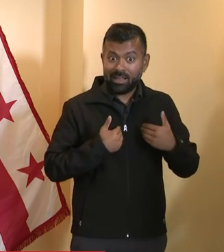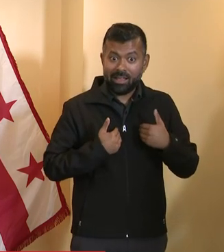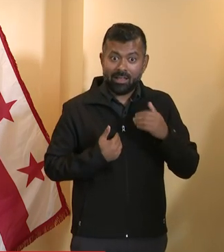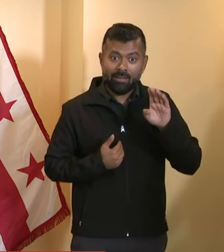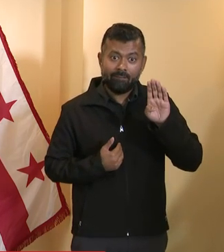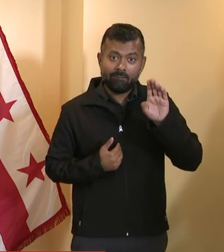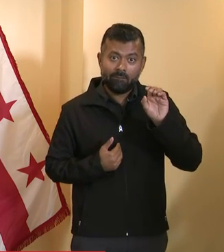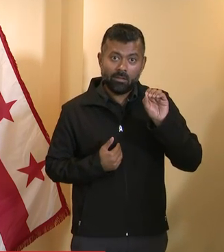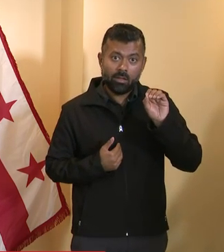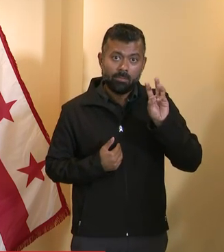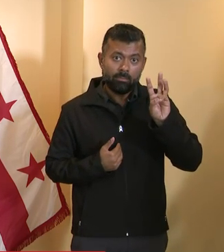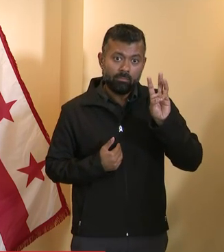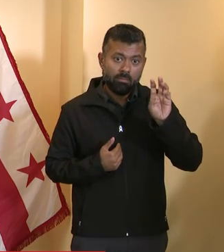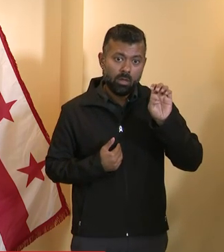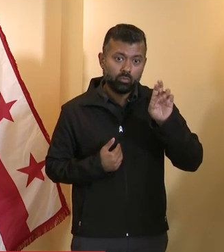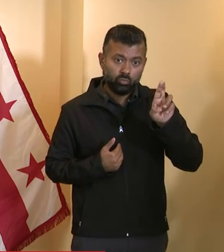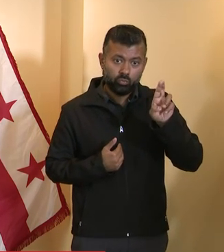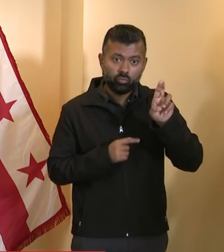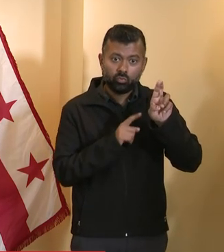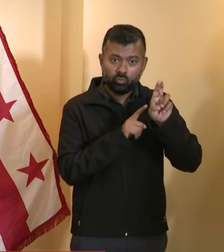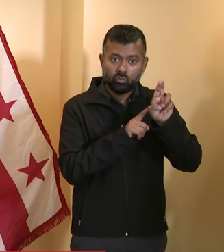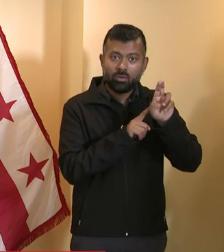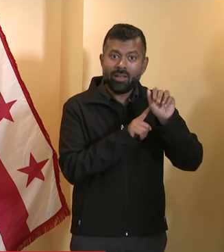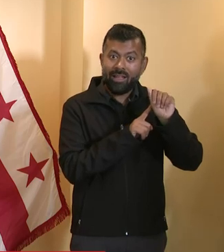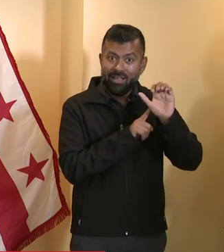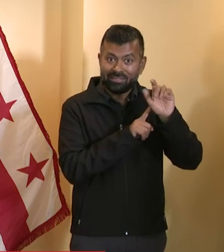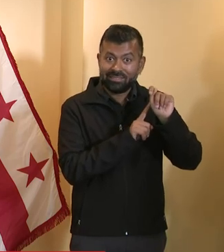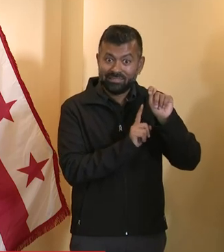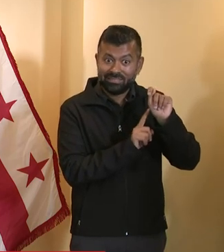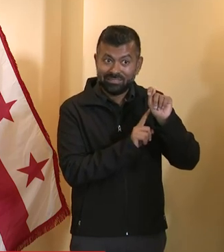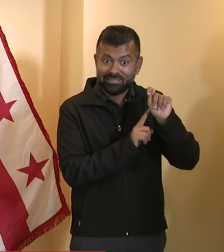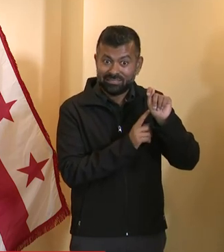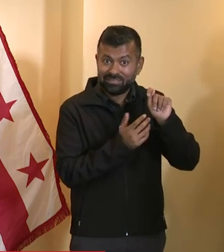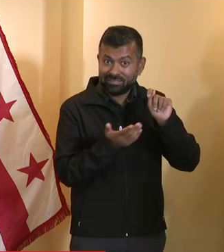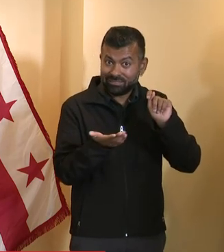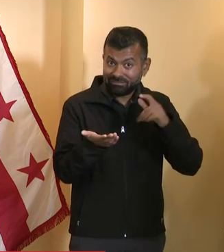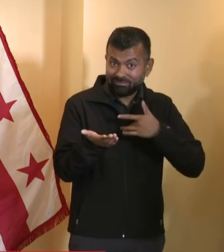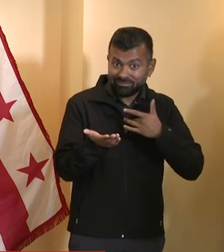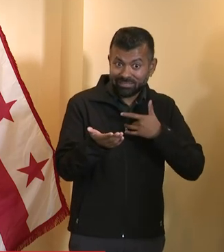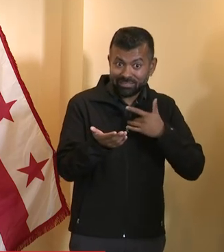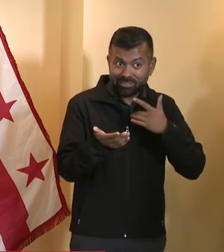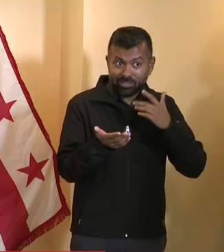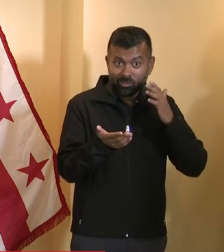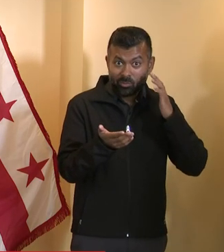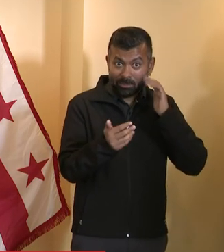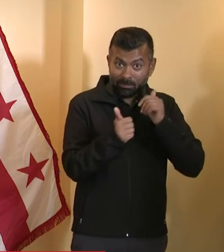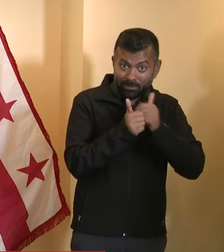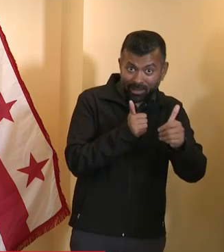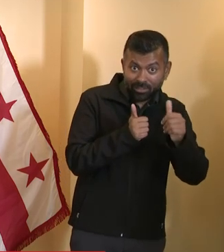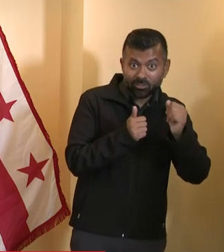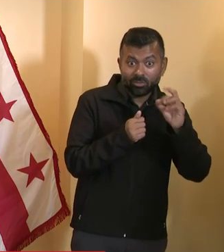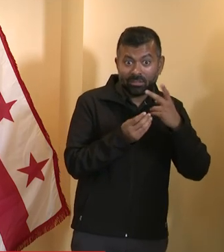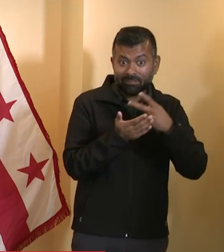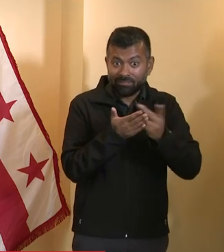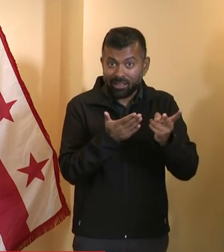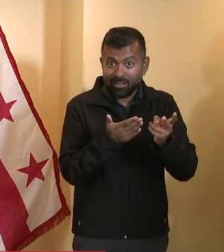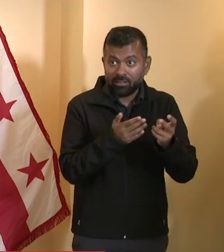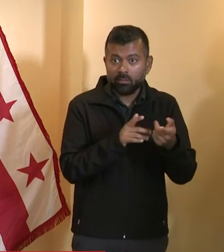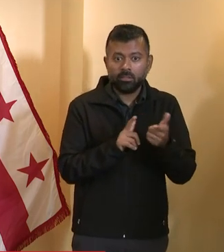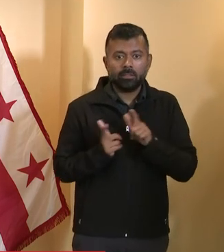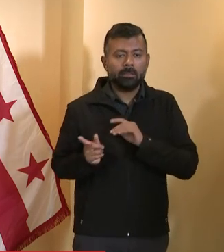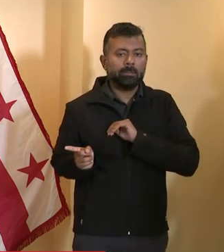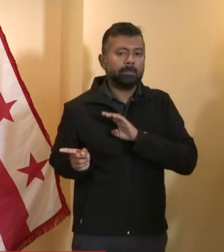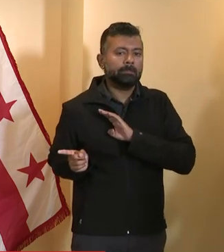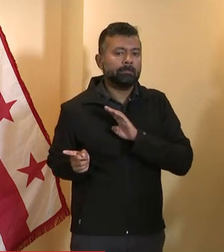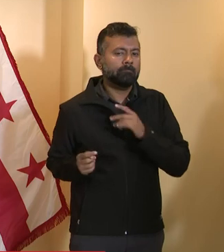the Senate wouldn't be able to filibuster and block, that would have to get... I don't think that is a possibility with their current